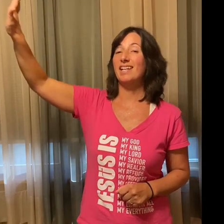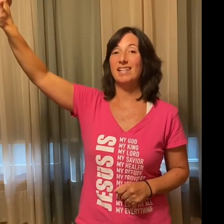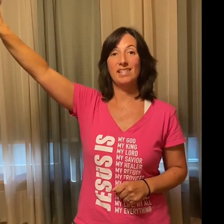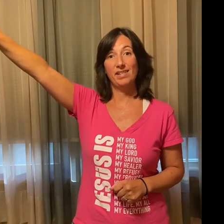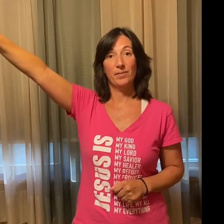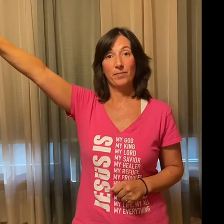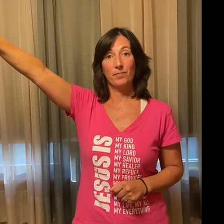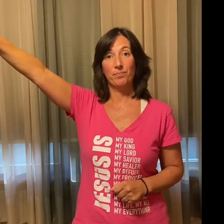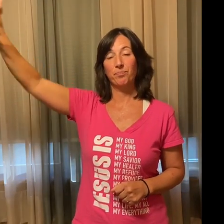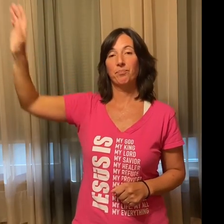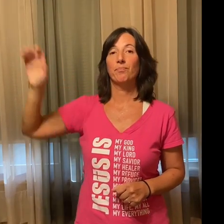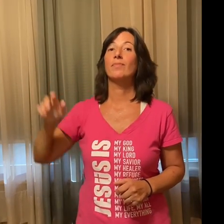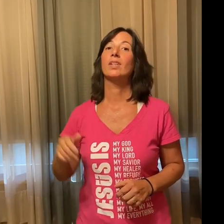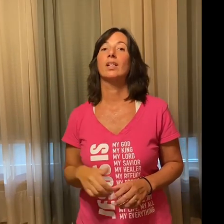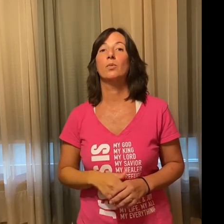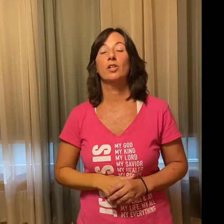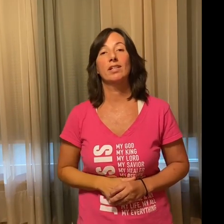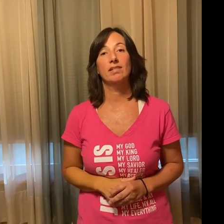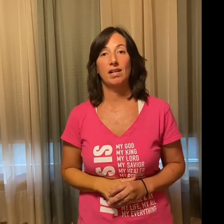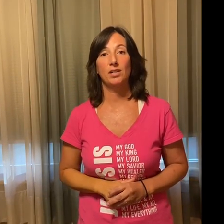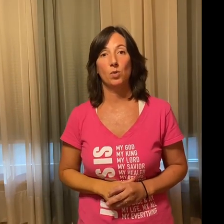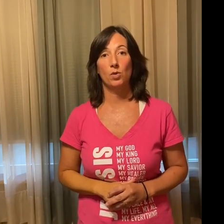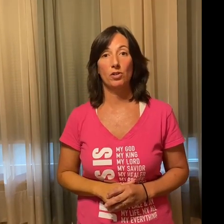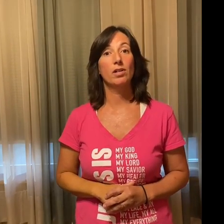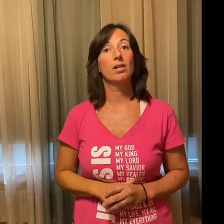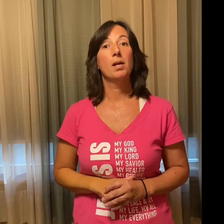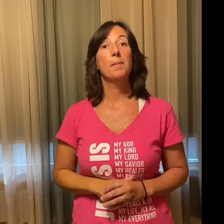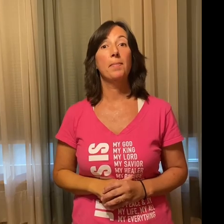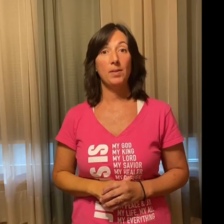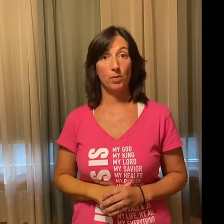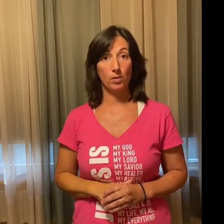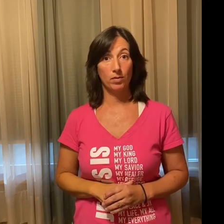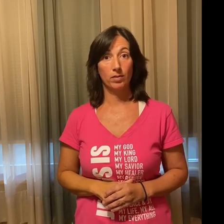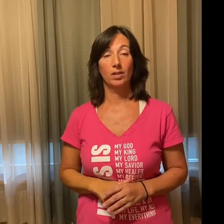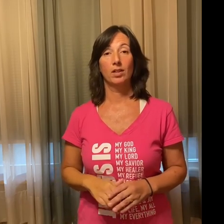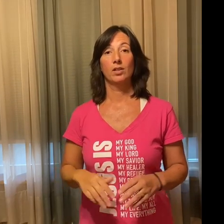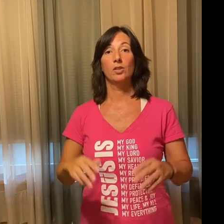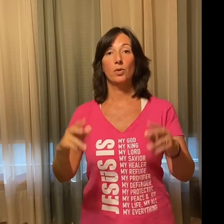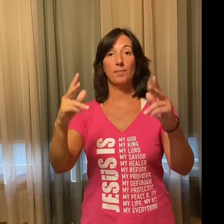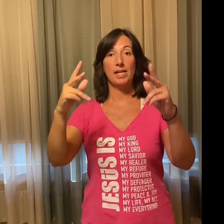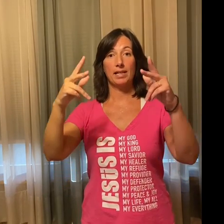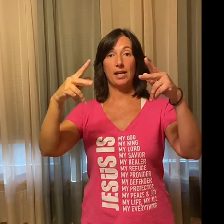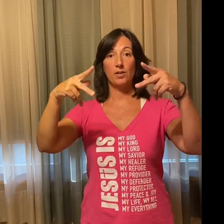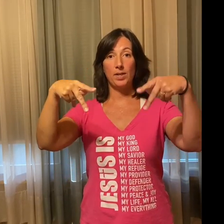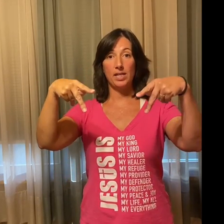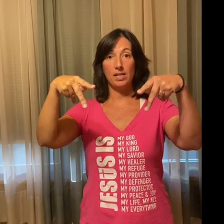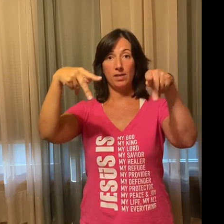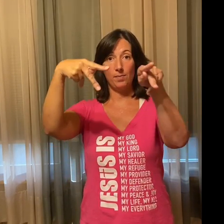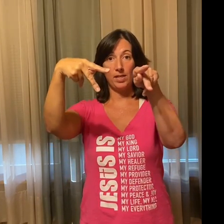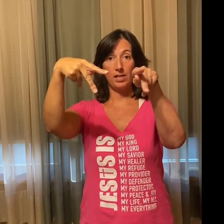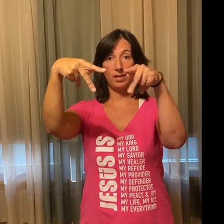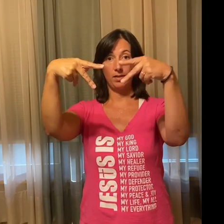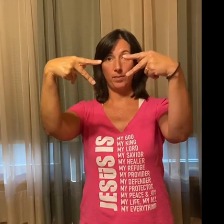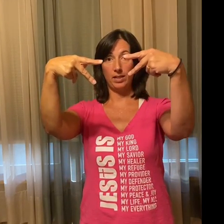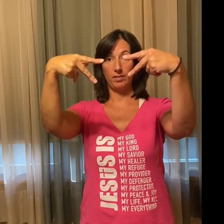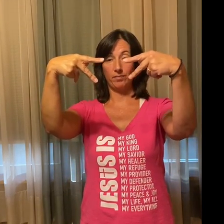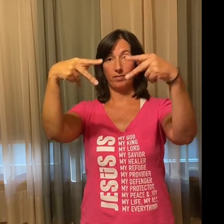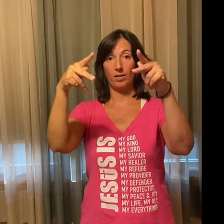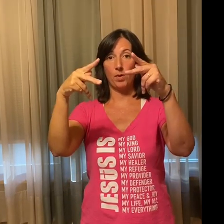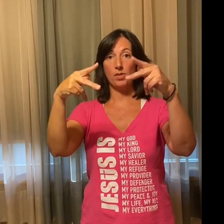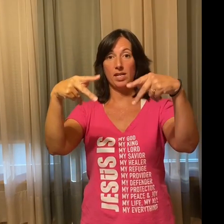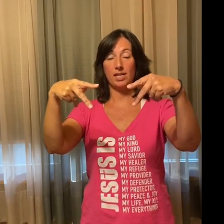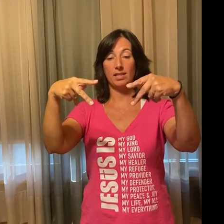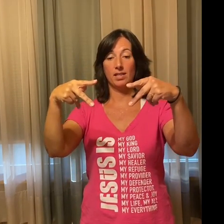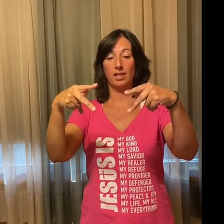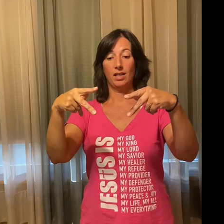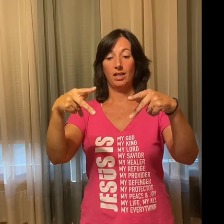is his. And we're going to sign the word people. So we're going to make a letter P, P, P,